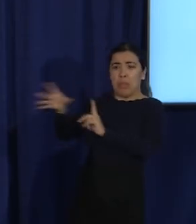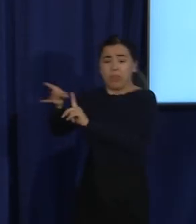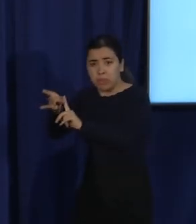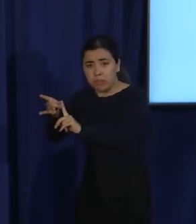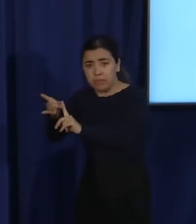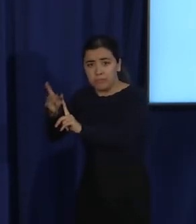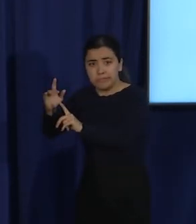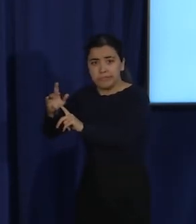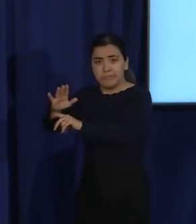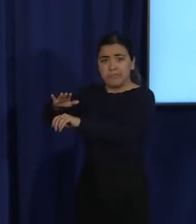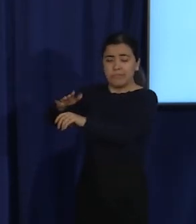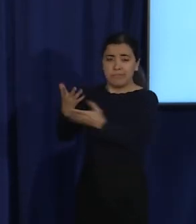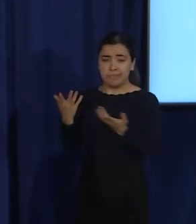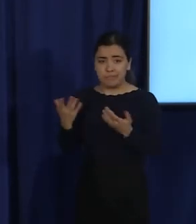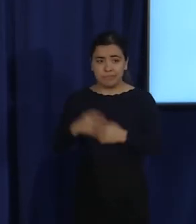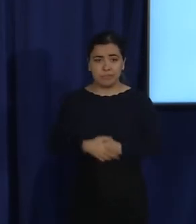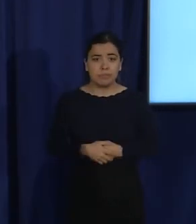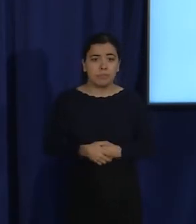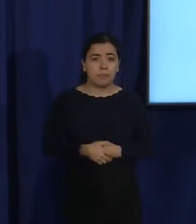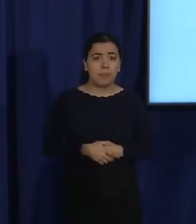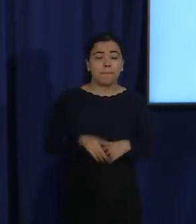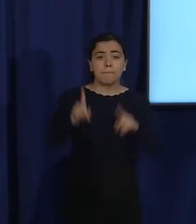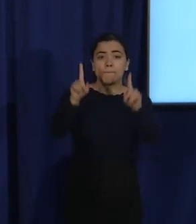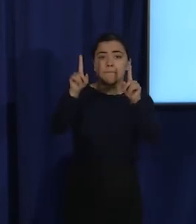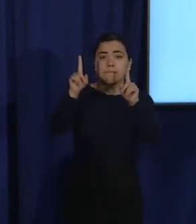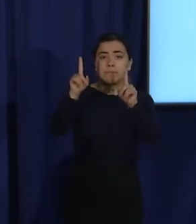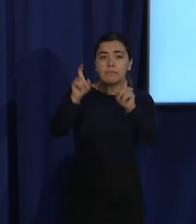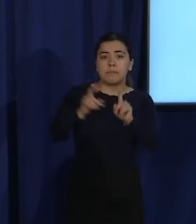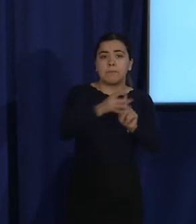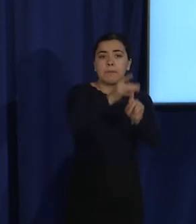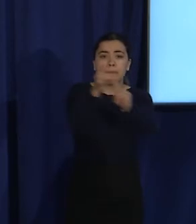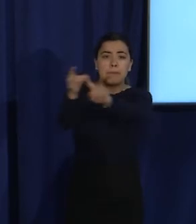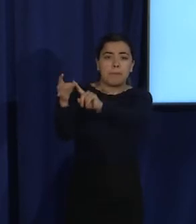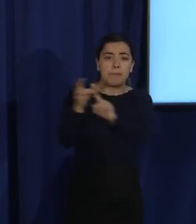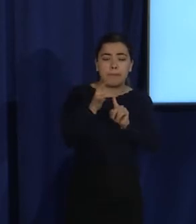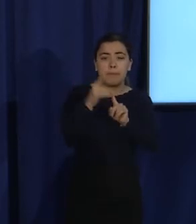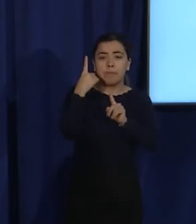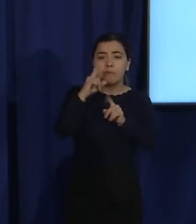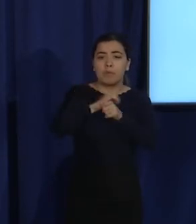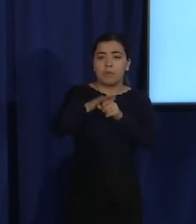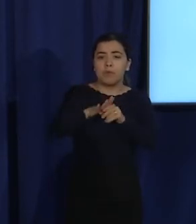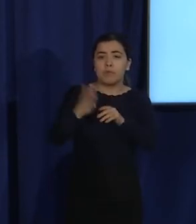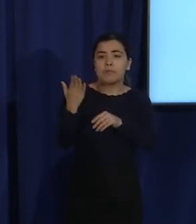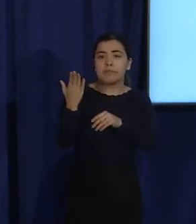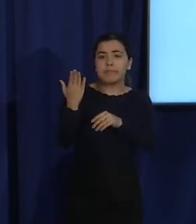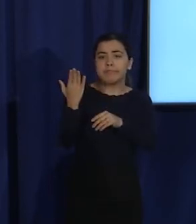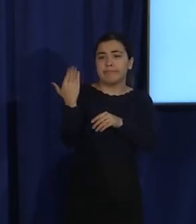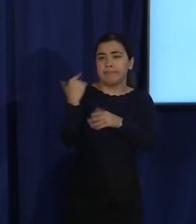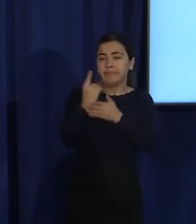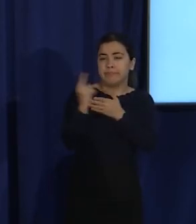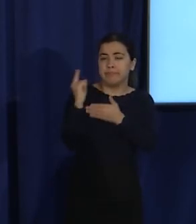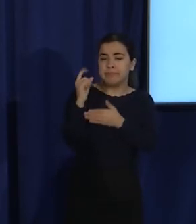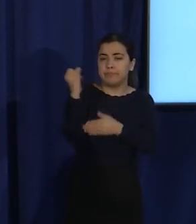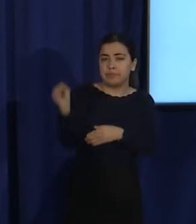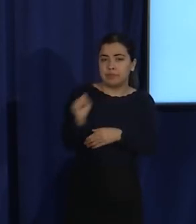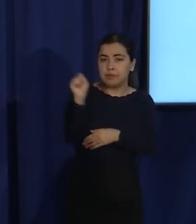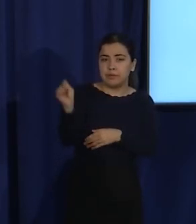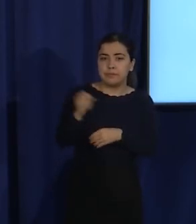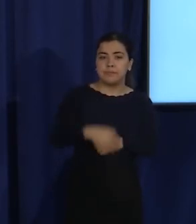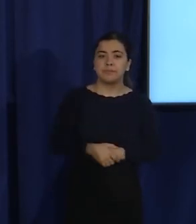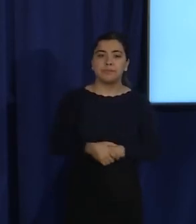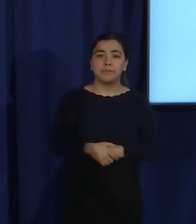what our test positivity looks like by zip code for the week just ending last Saturday. Remember, across the whole city, we're